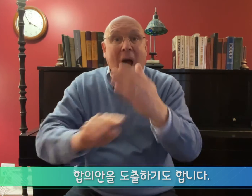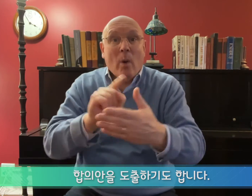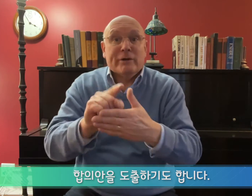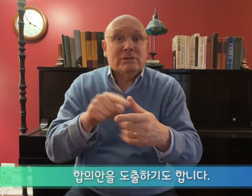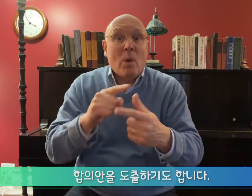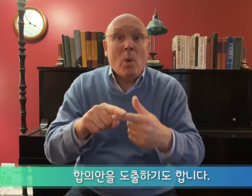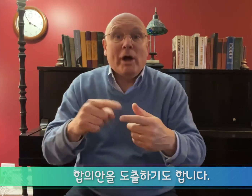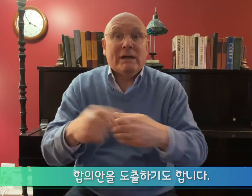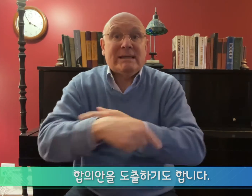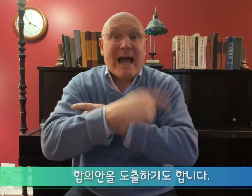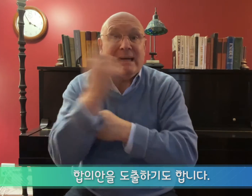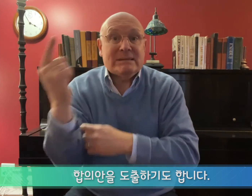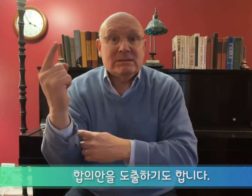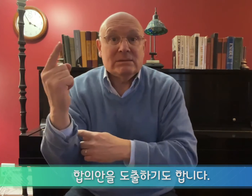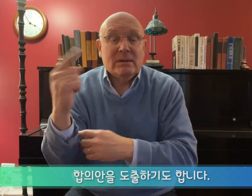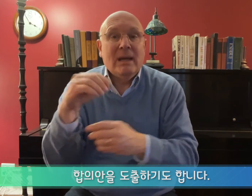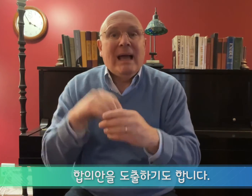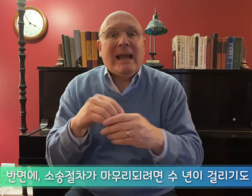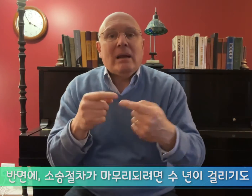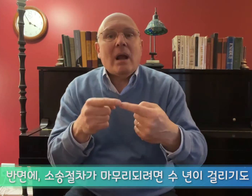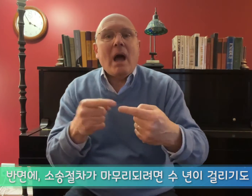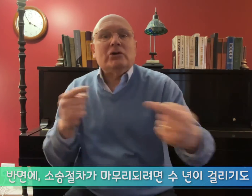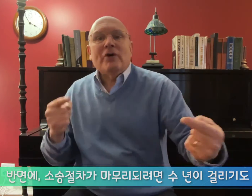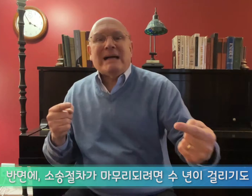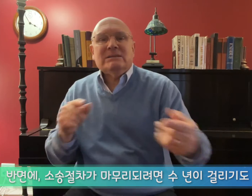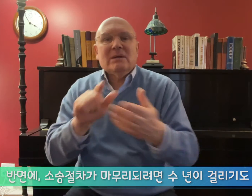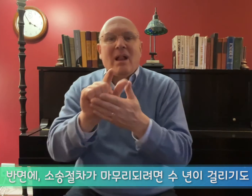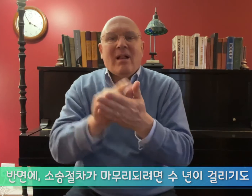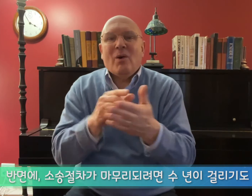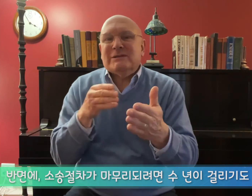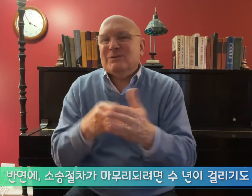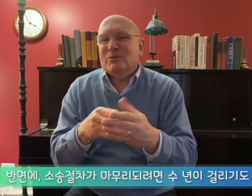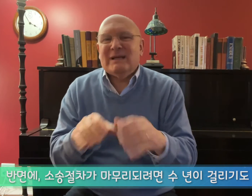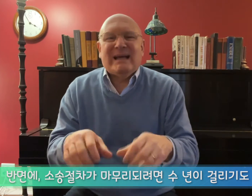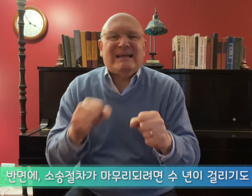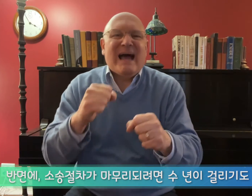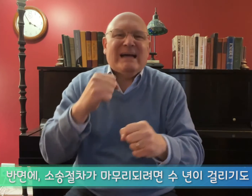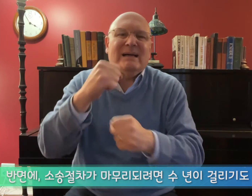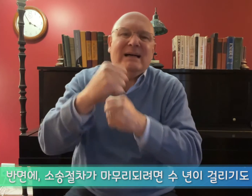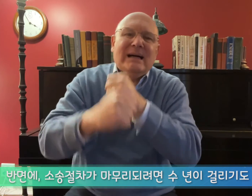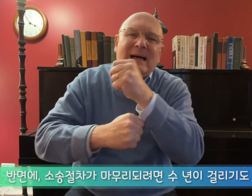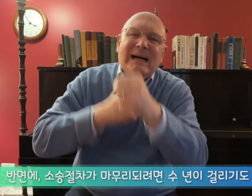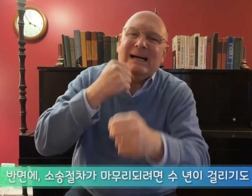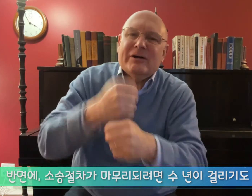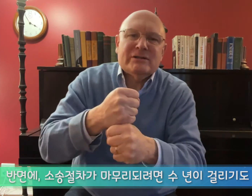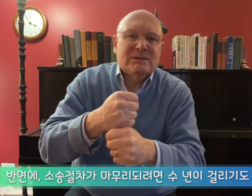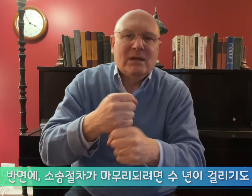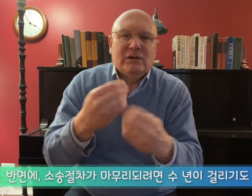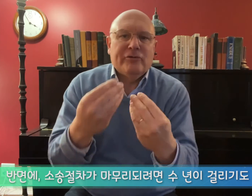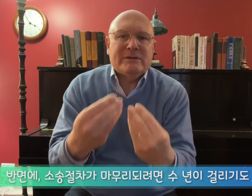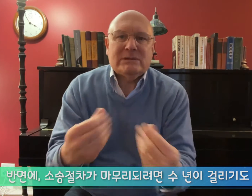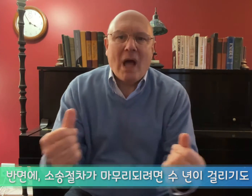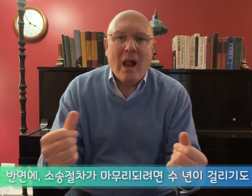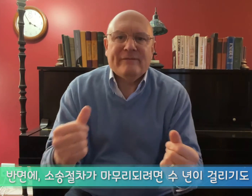hours or days. In contrast, lawsuits can take years to